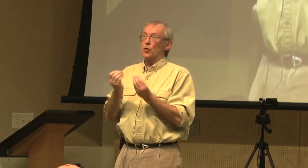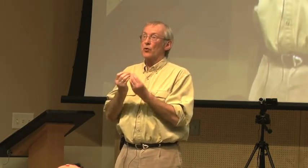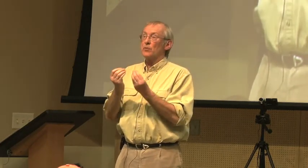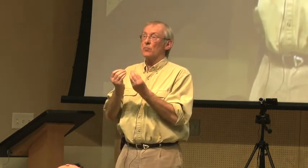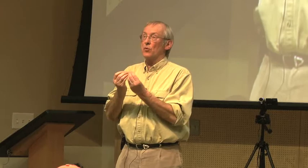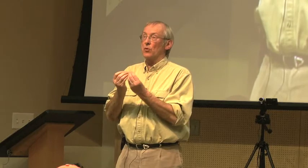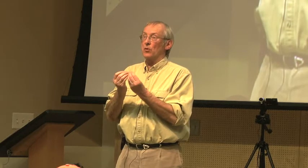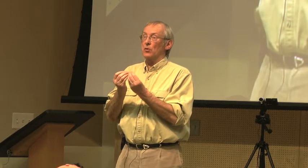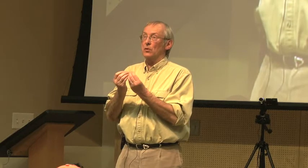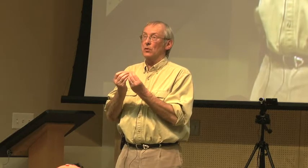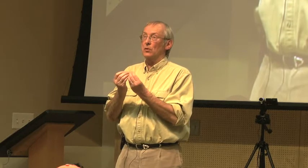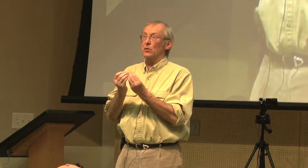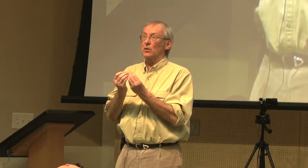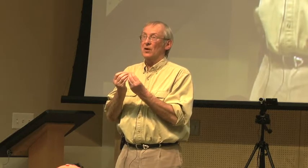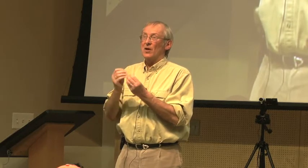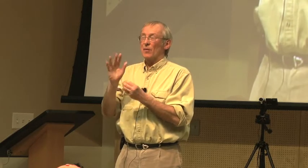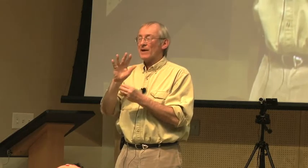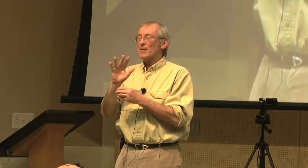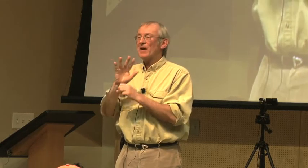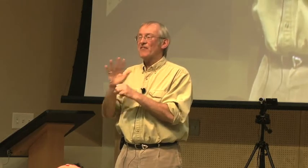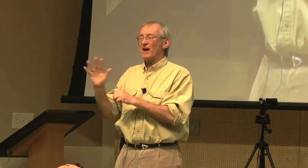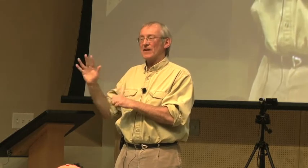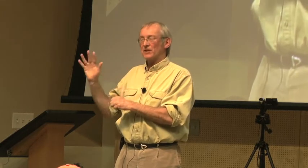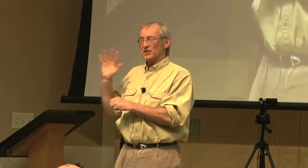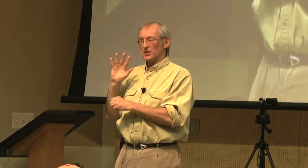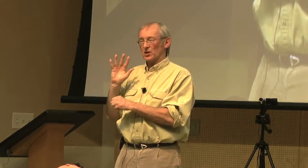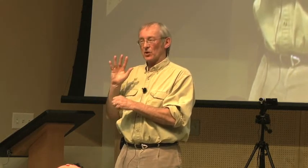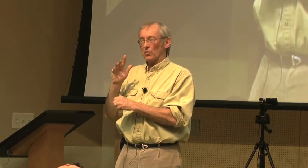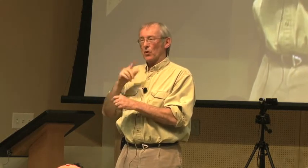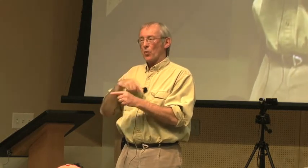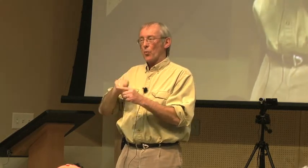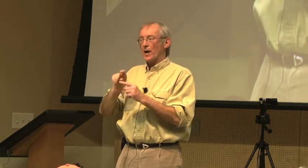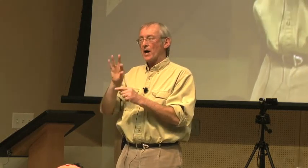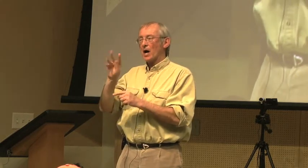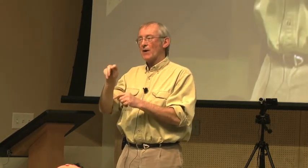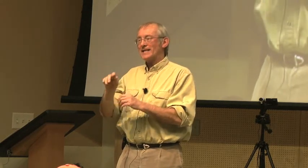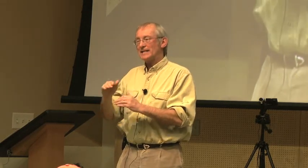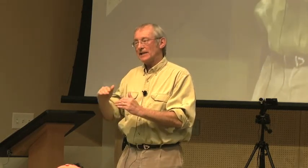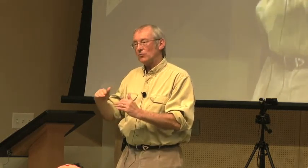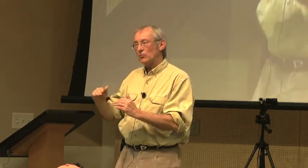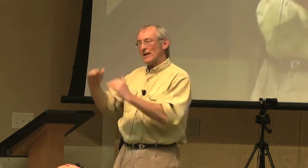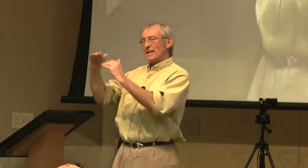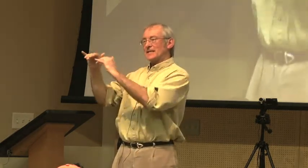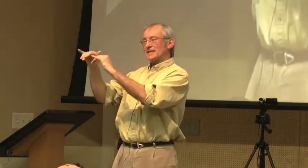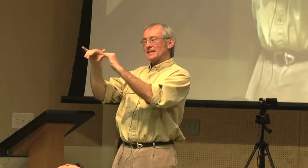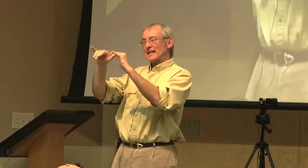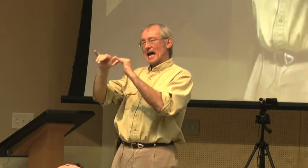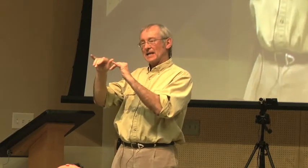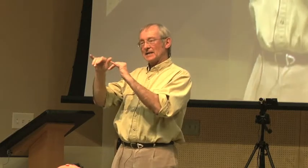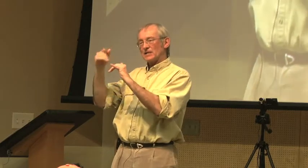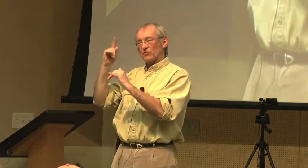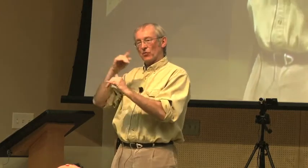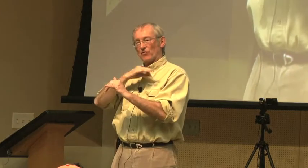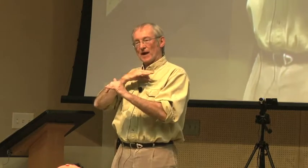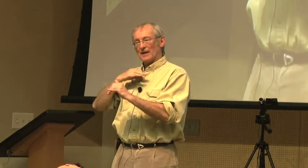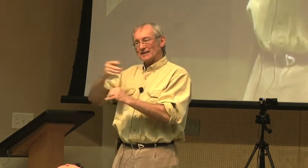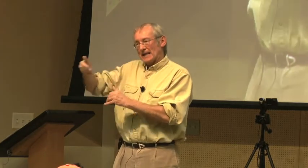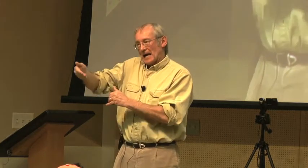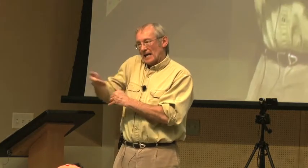More and more, around about 5 years ago, when RIT raised its standards for faculty hires,